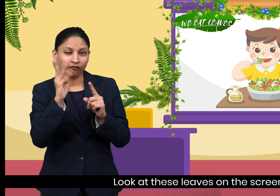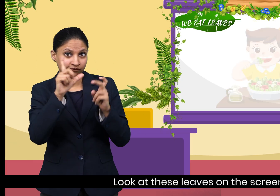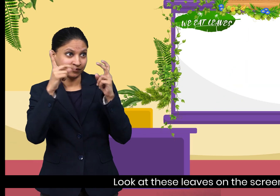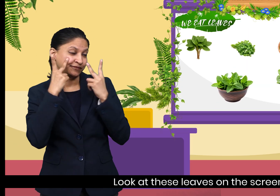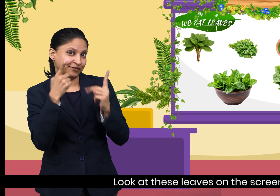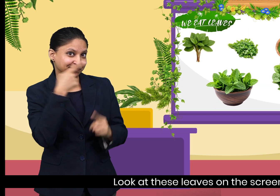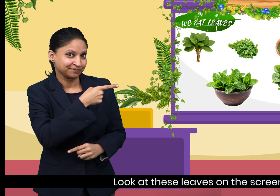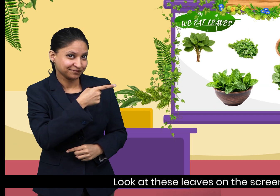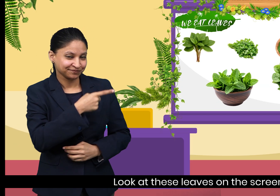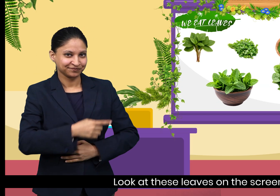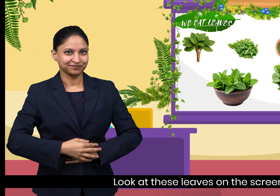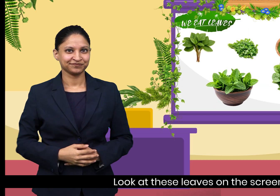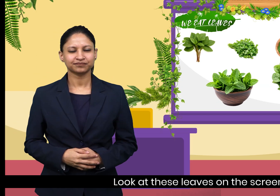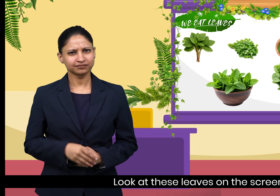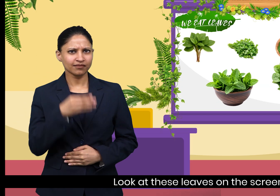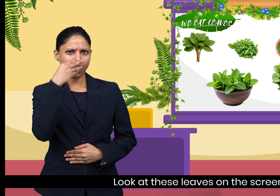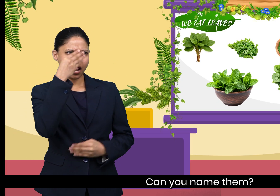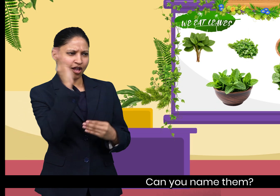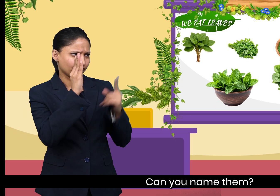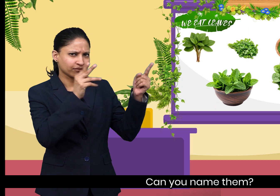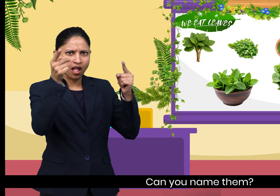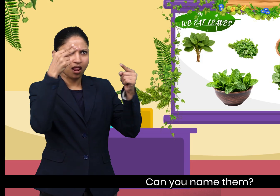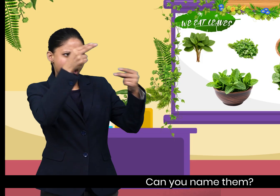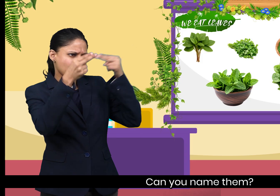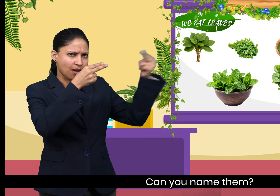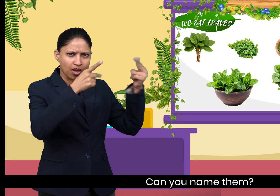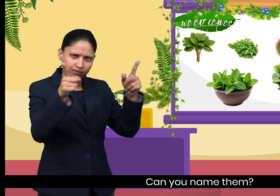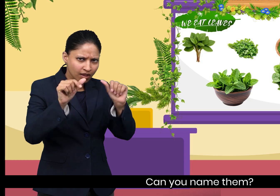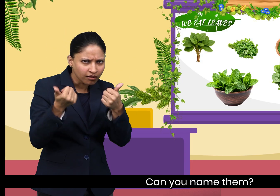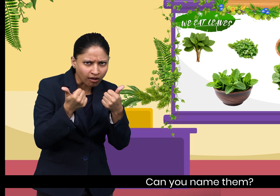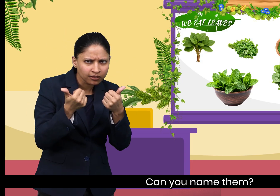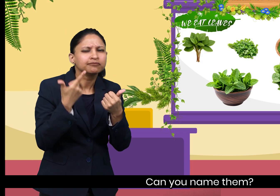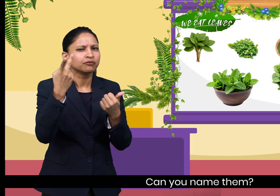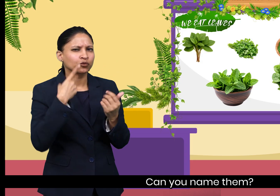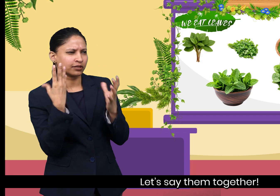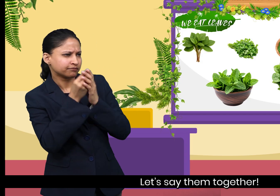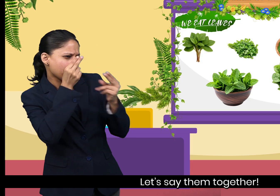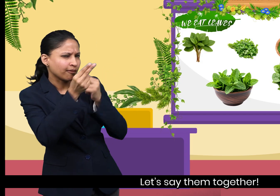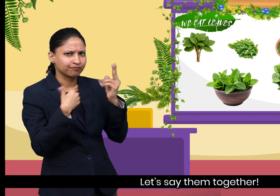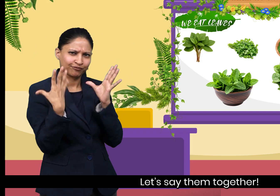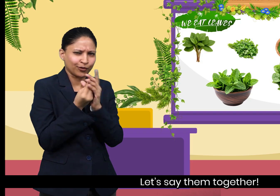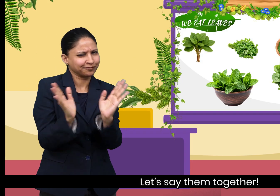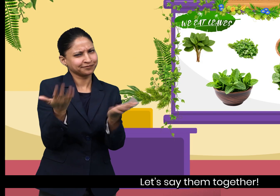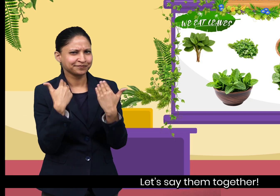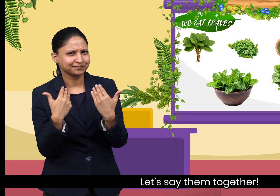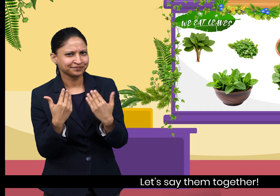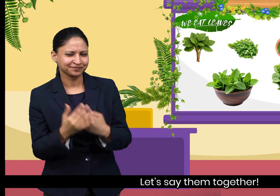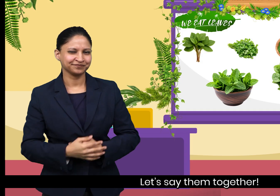Look at these leaves on the screen. Can you name them? Let's say them